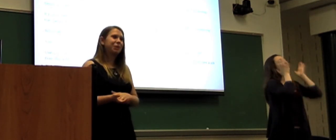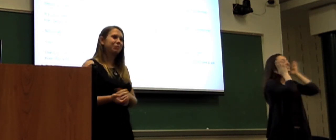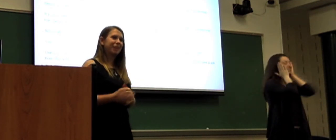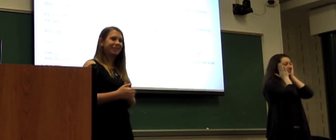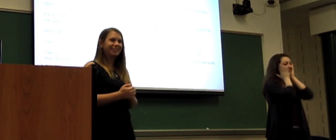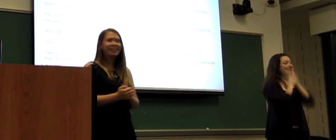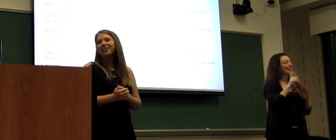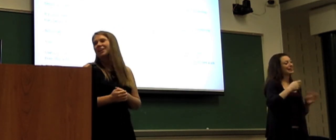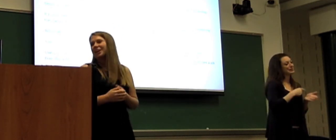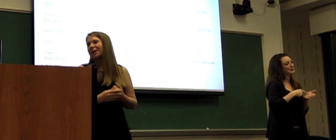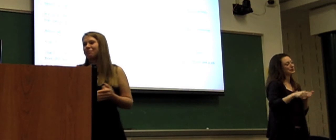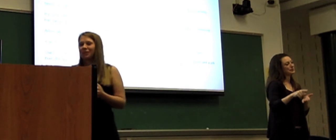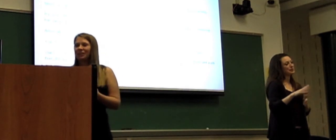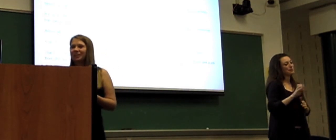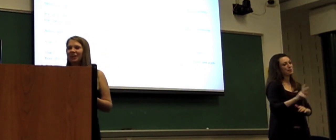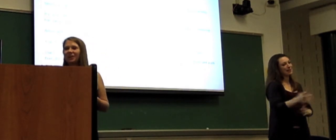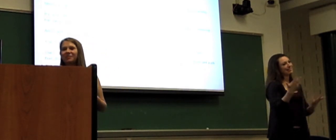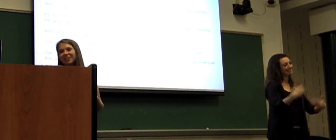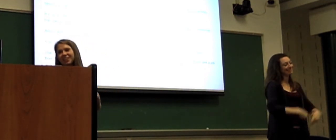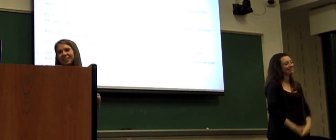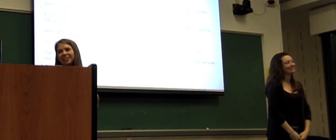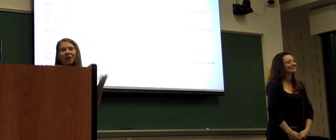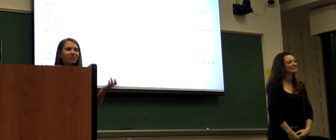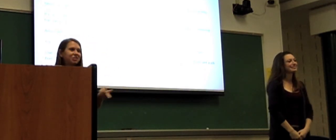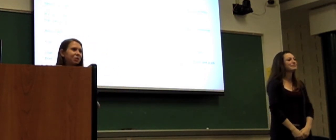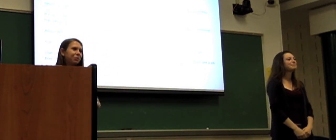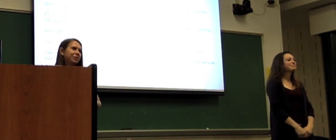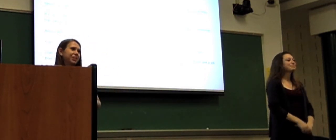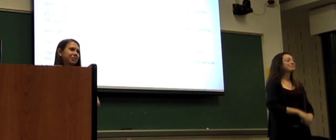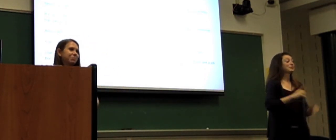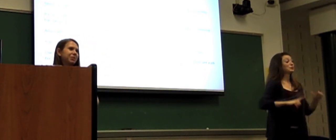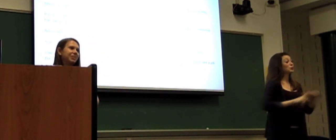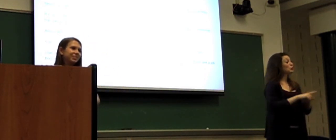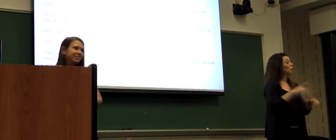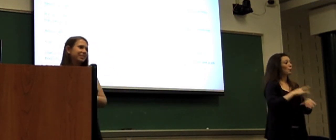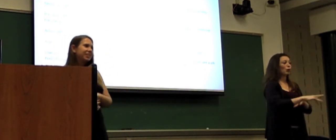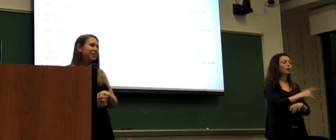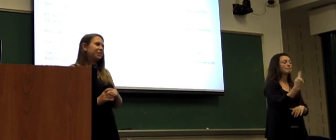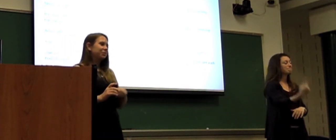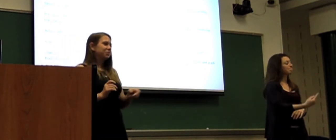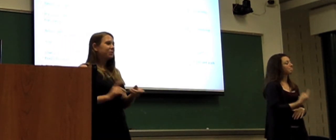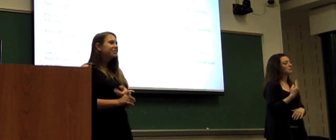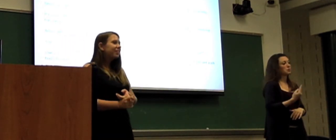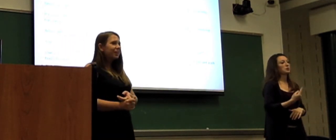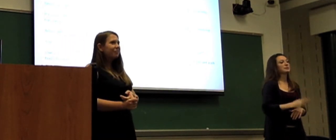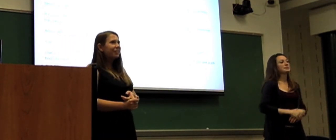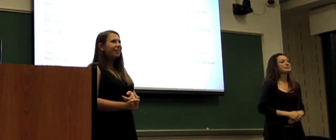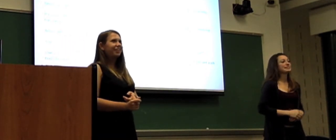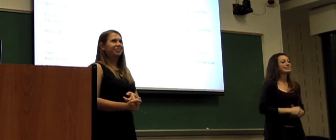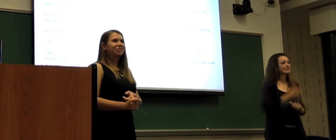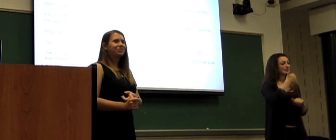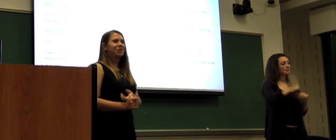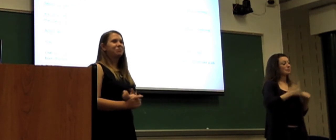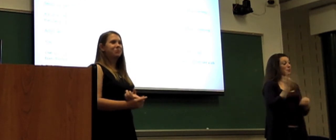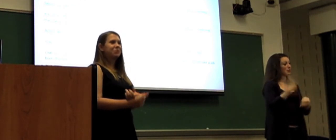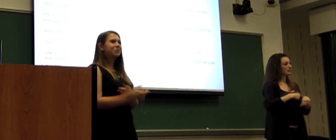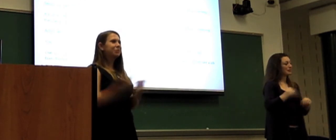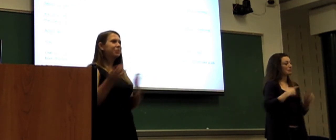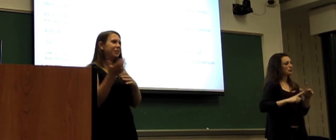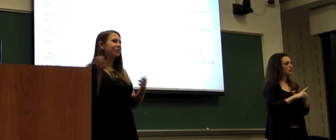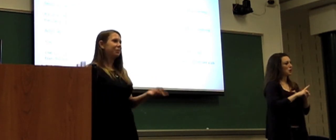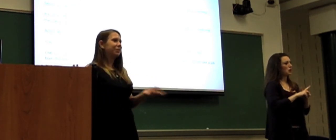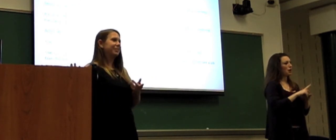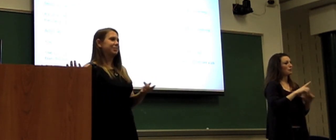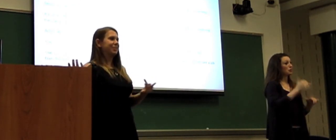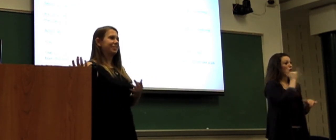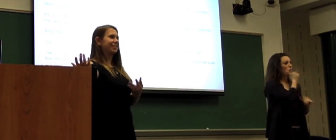had to pay her back. But always show up early, because there was one time that I showed up to a